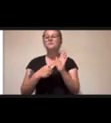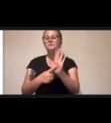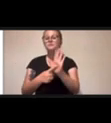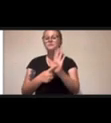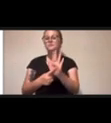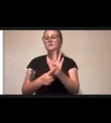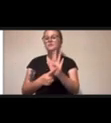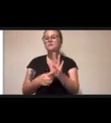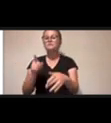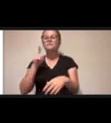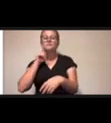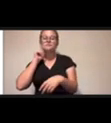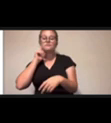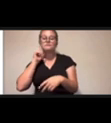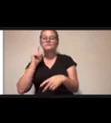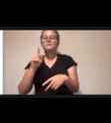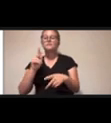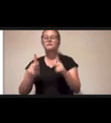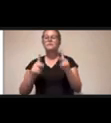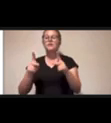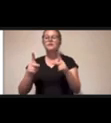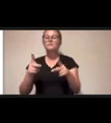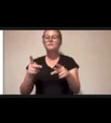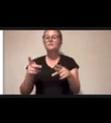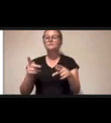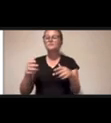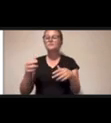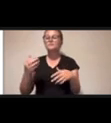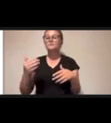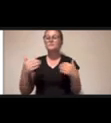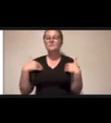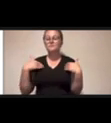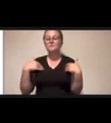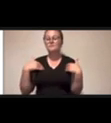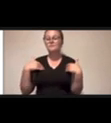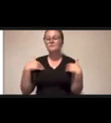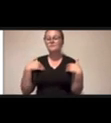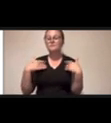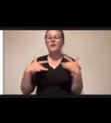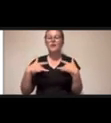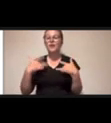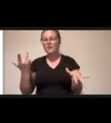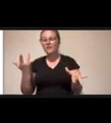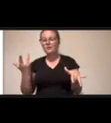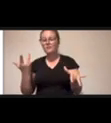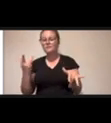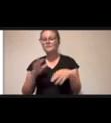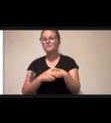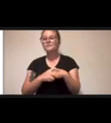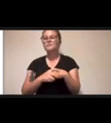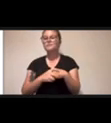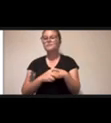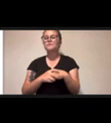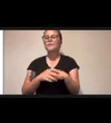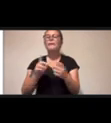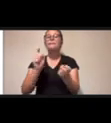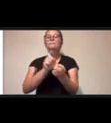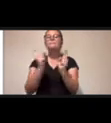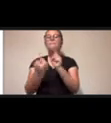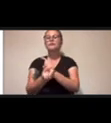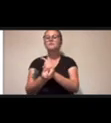What are a few noticeable signs of deaf people who have bipolar